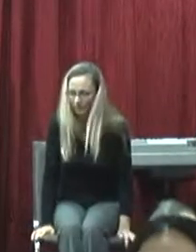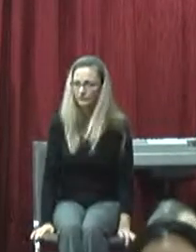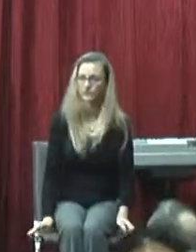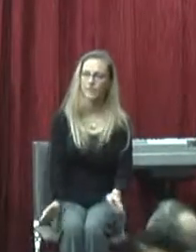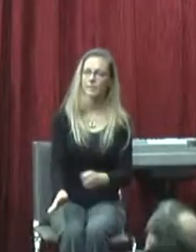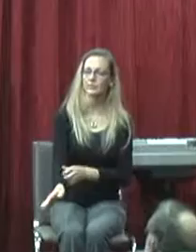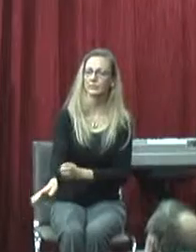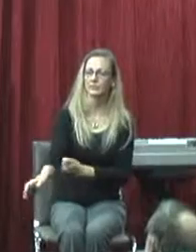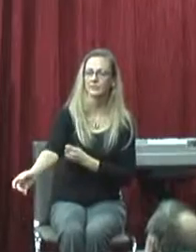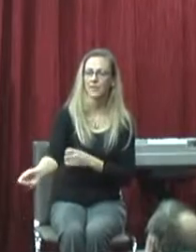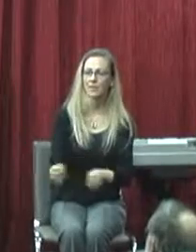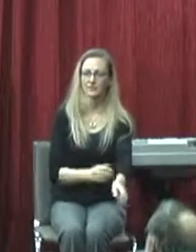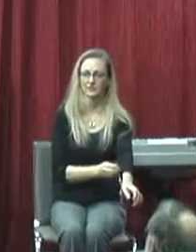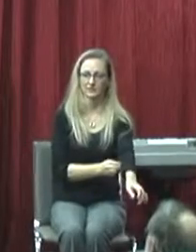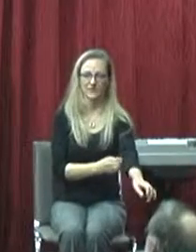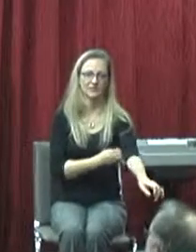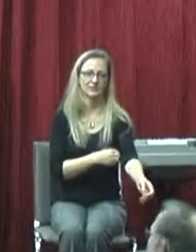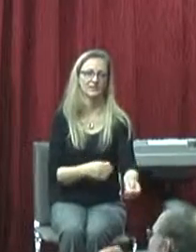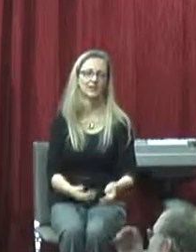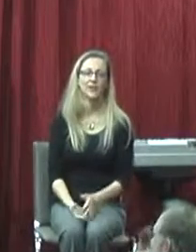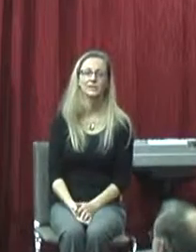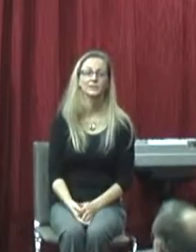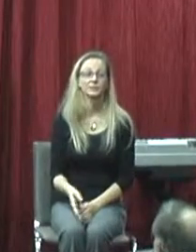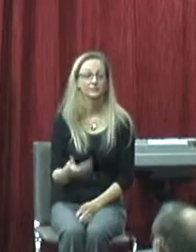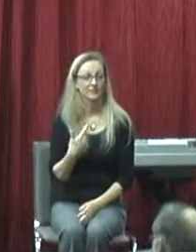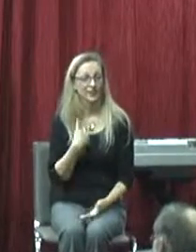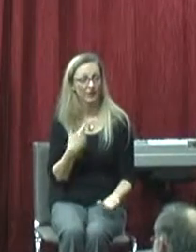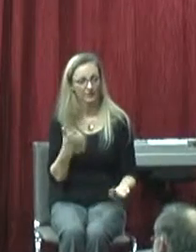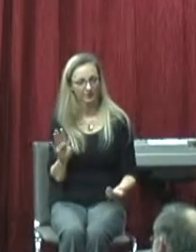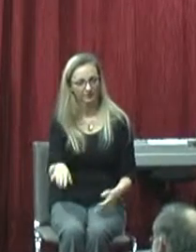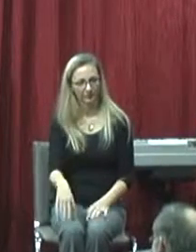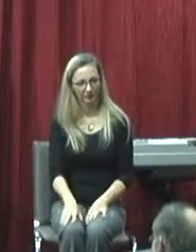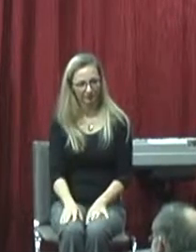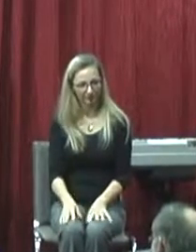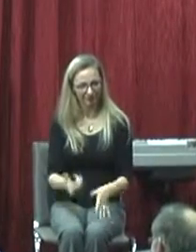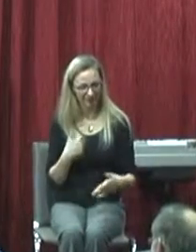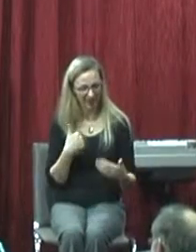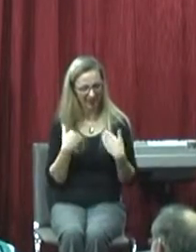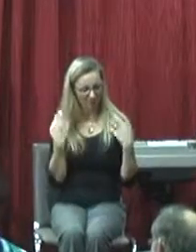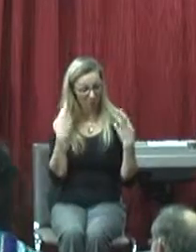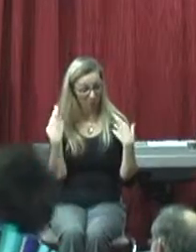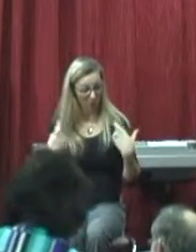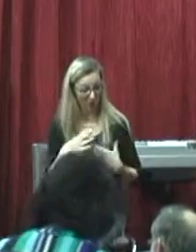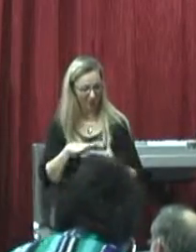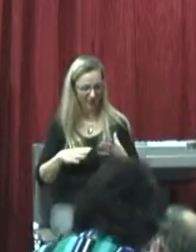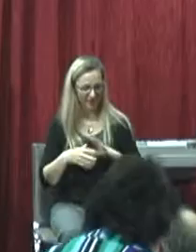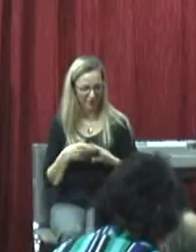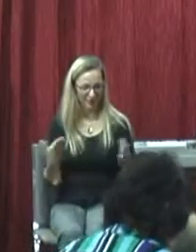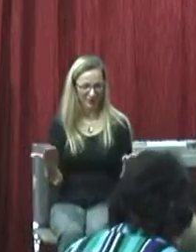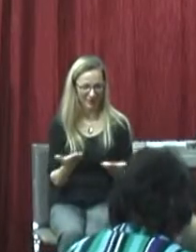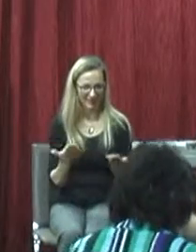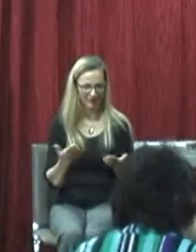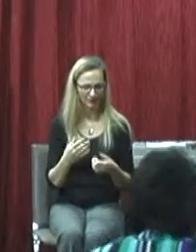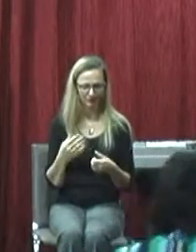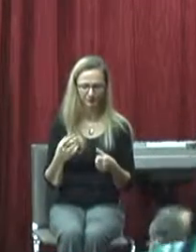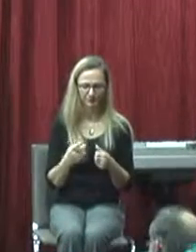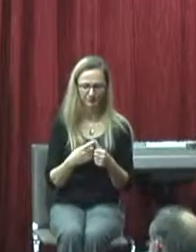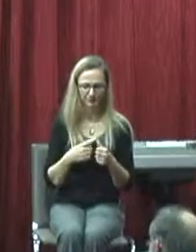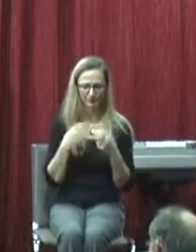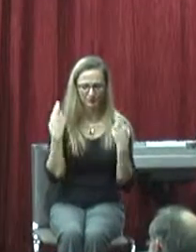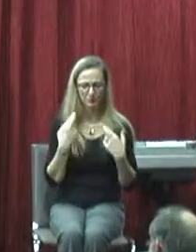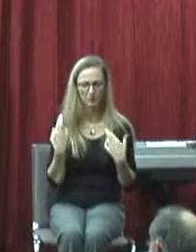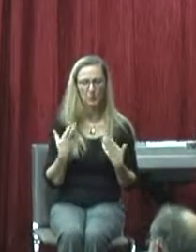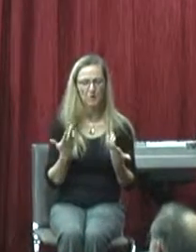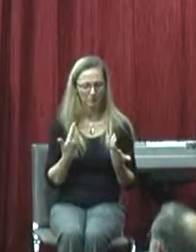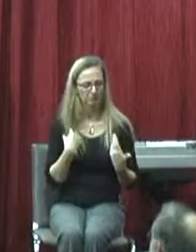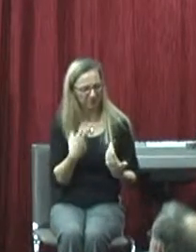So I've got a little rabbi story here that I think you'll enjoy as we get started. Once there was a rabbi who let his dog out to